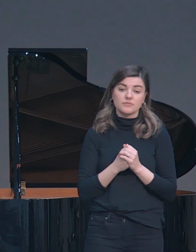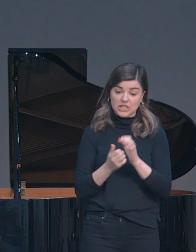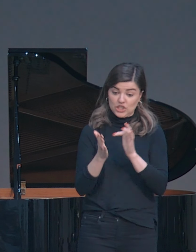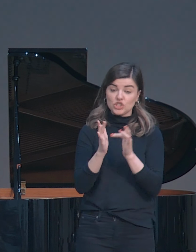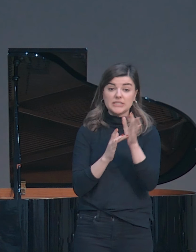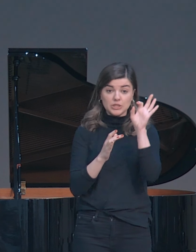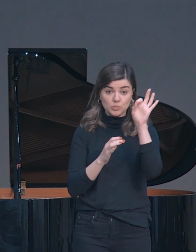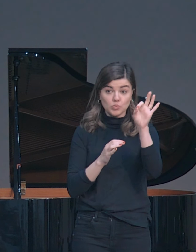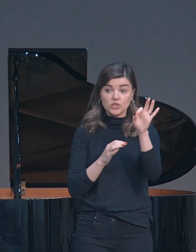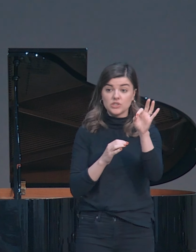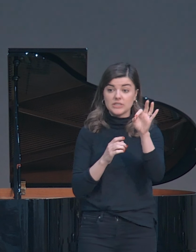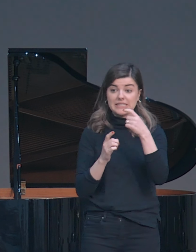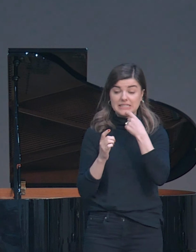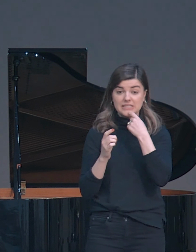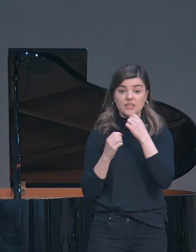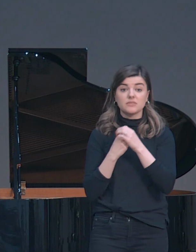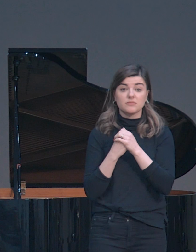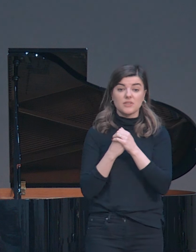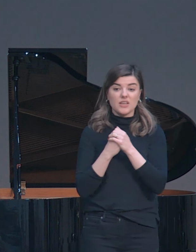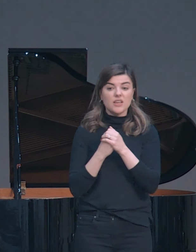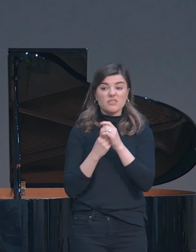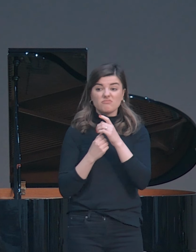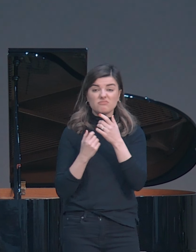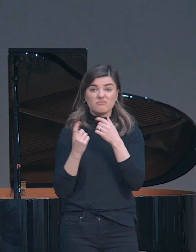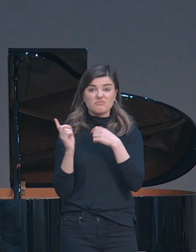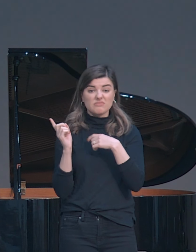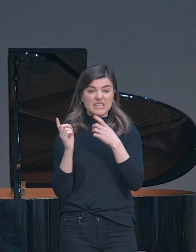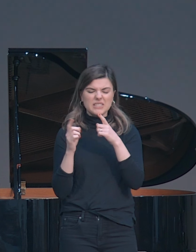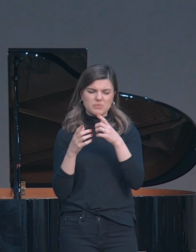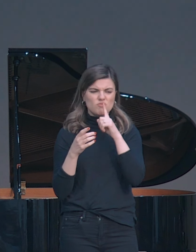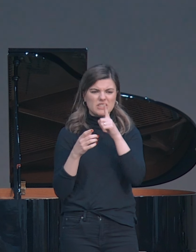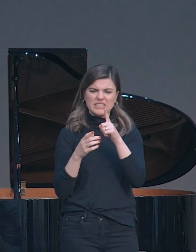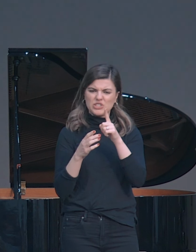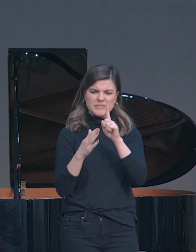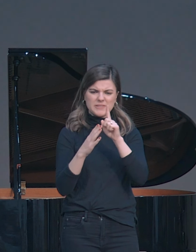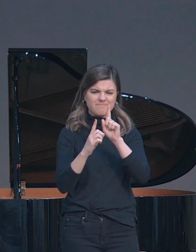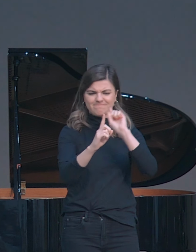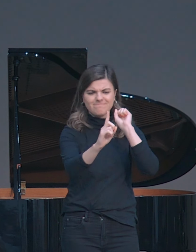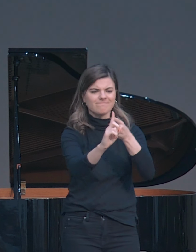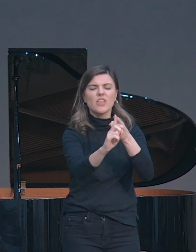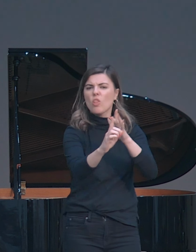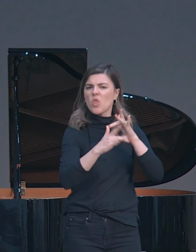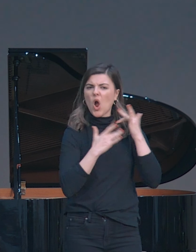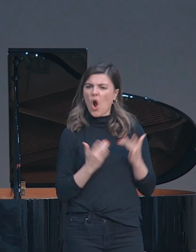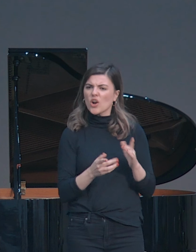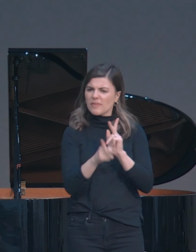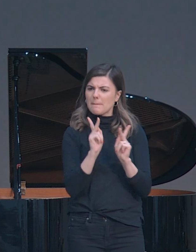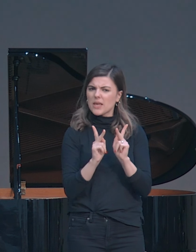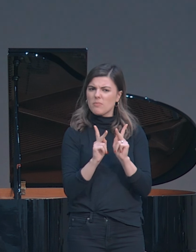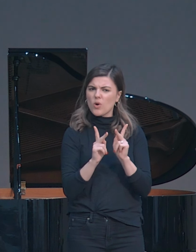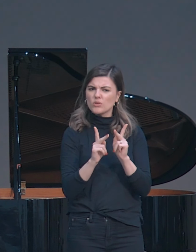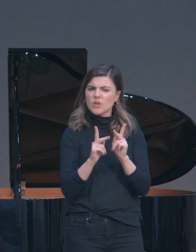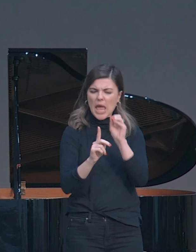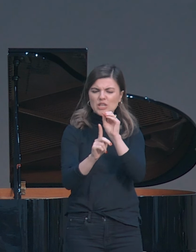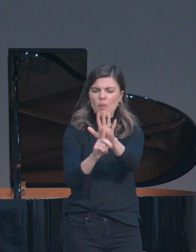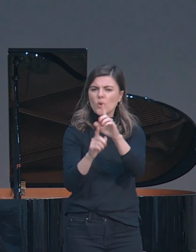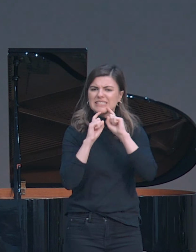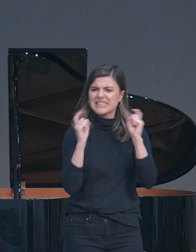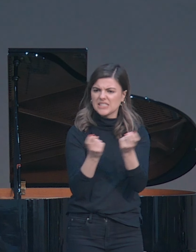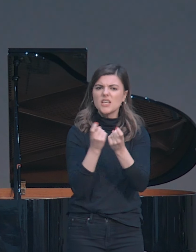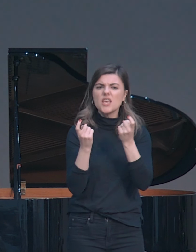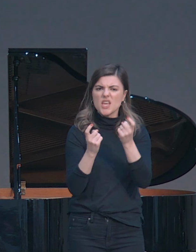Jesus' preaching has been prying open the hearts of the people and exposing the sin that remains hidden